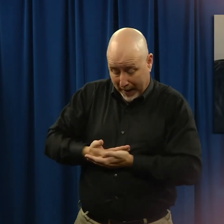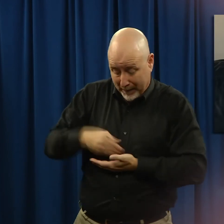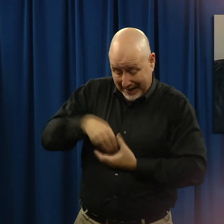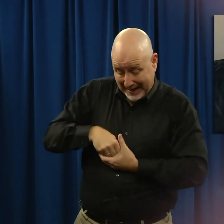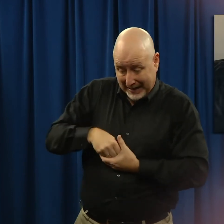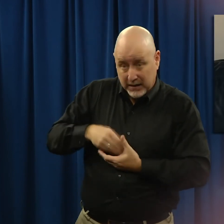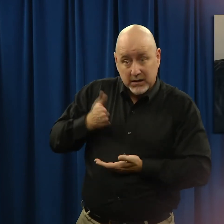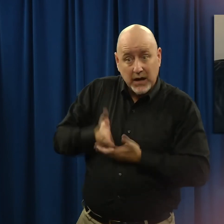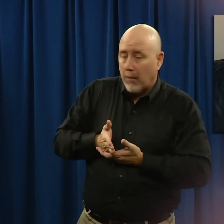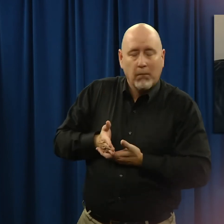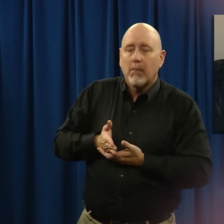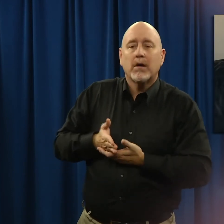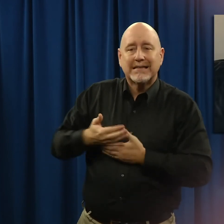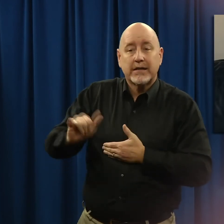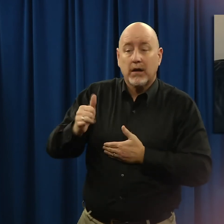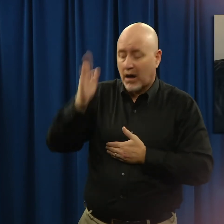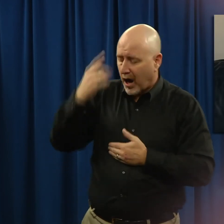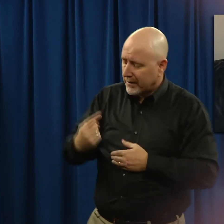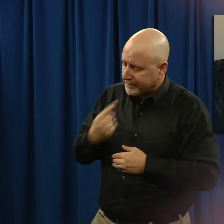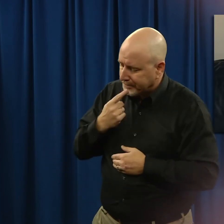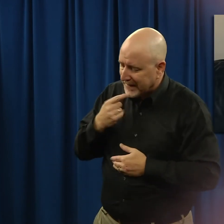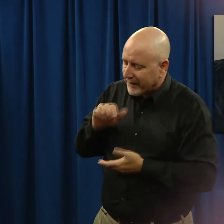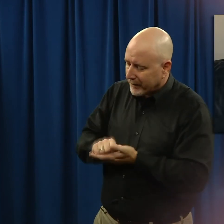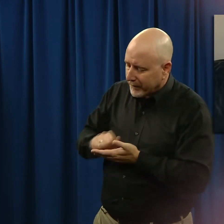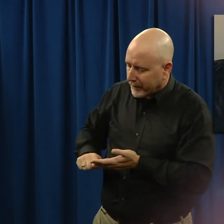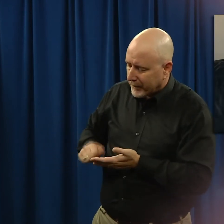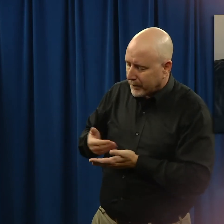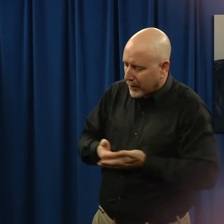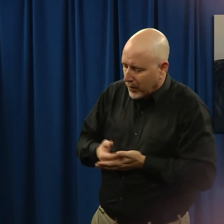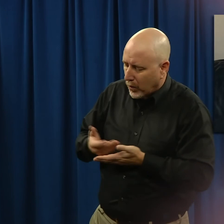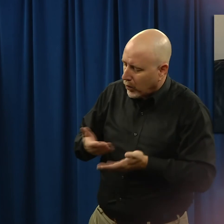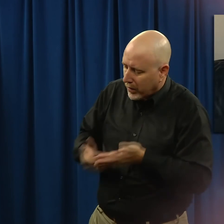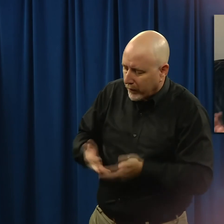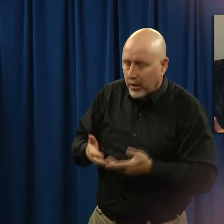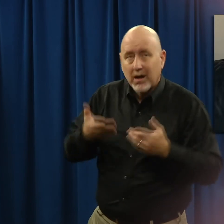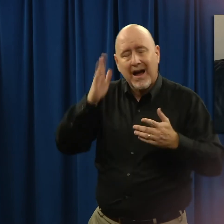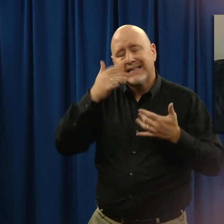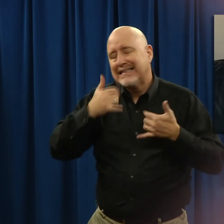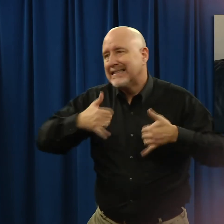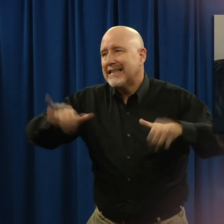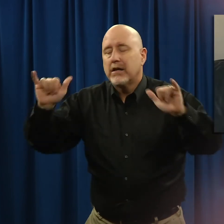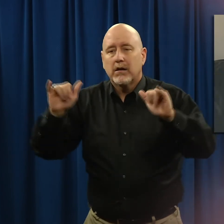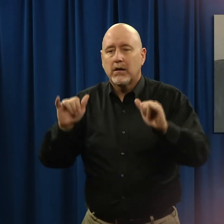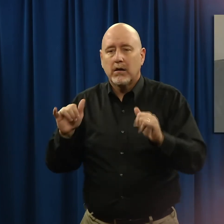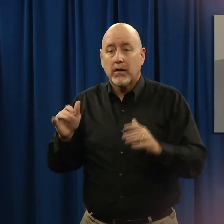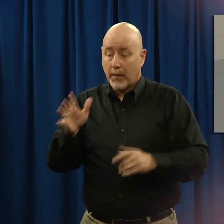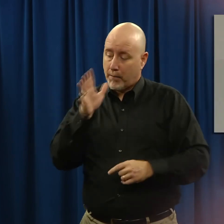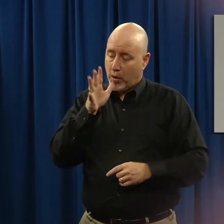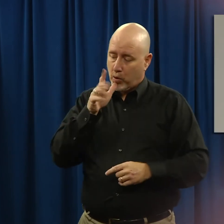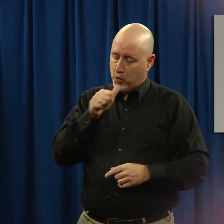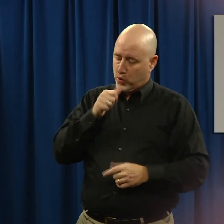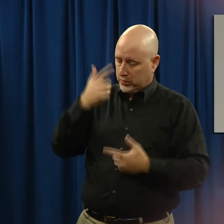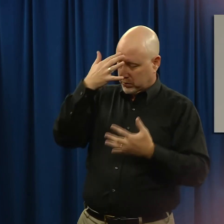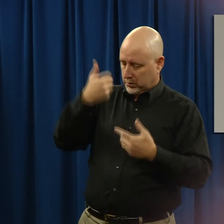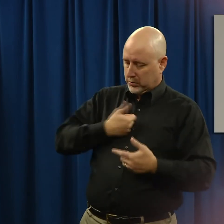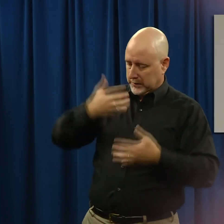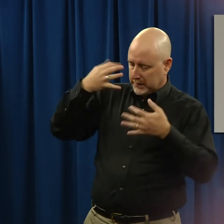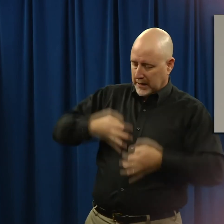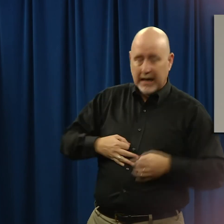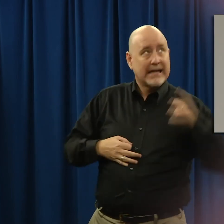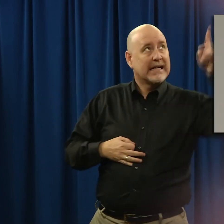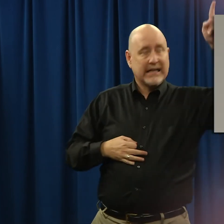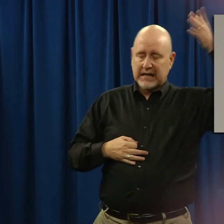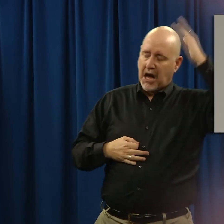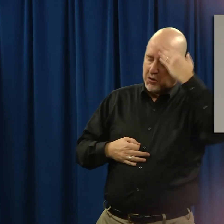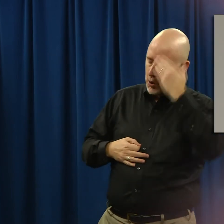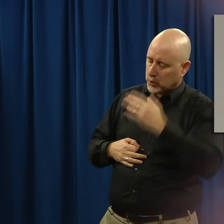very disappointed, God's care and compassion extend even to the mother who He knows is